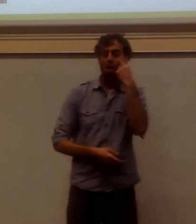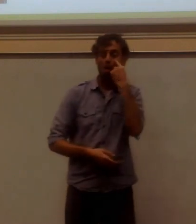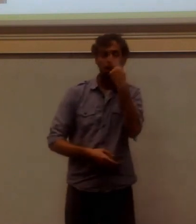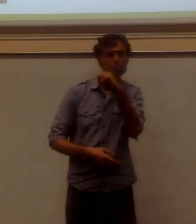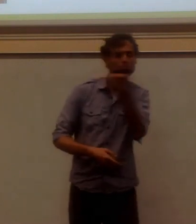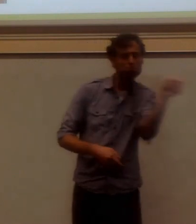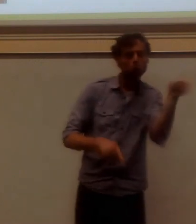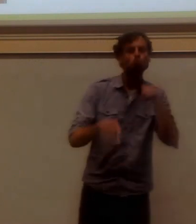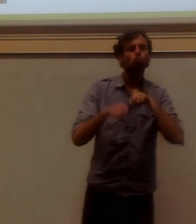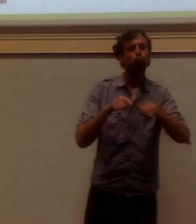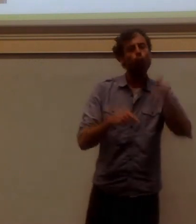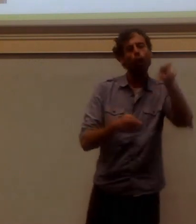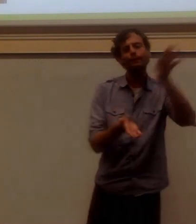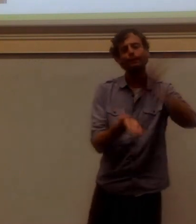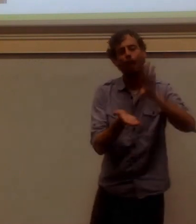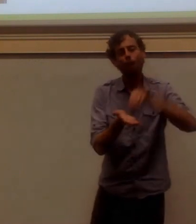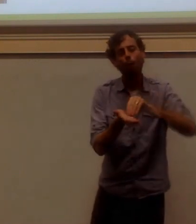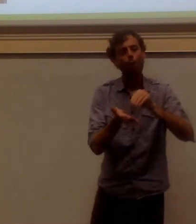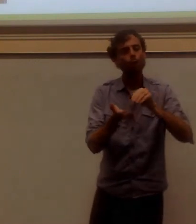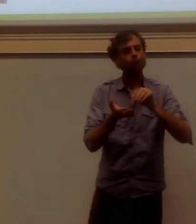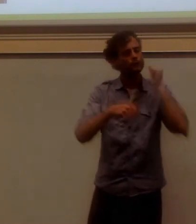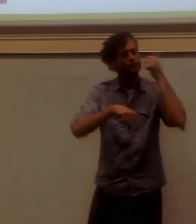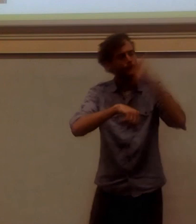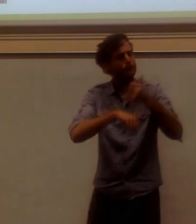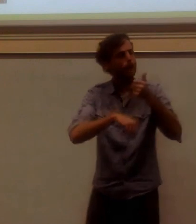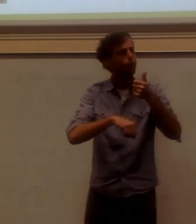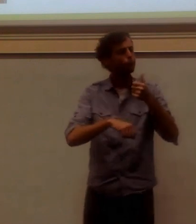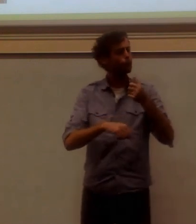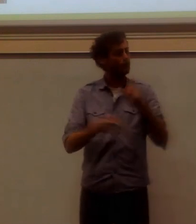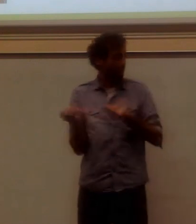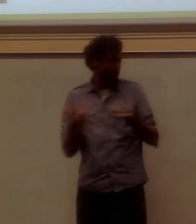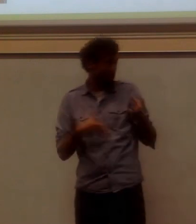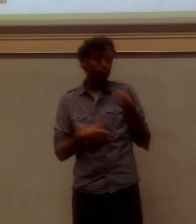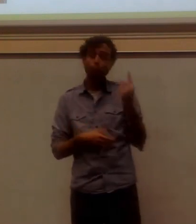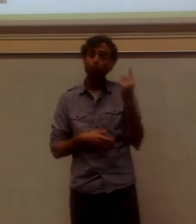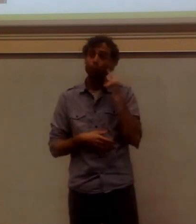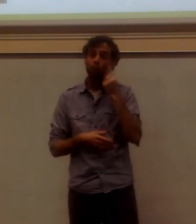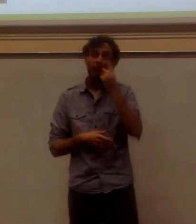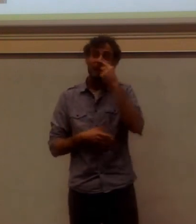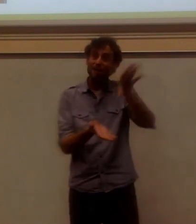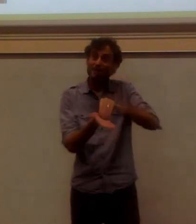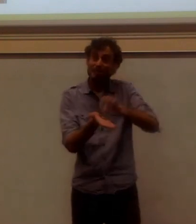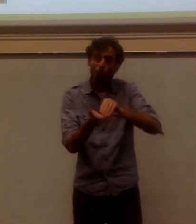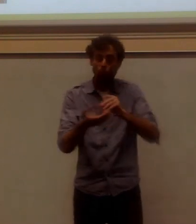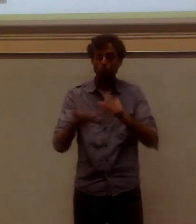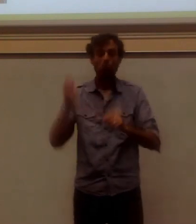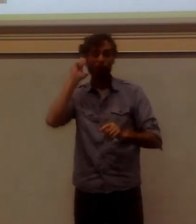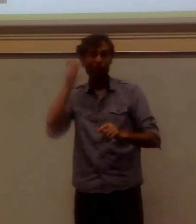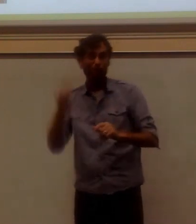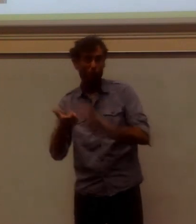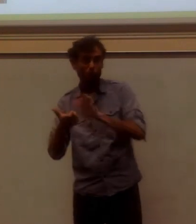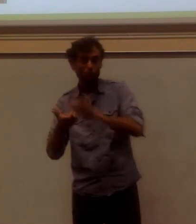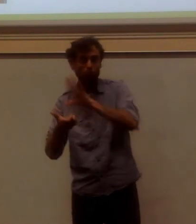across Europe, and they were given the opportunity to try to download the software, the Insign software, onto their own